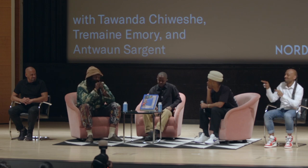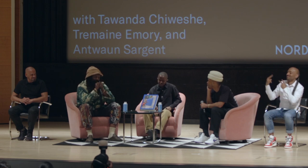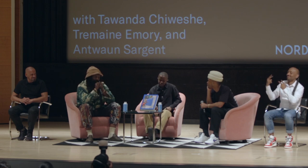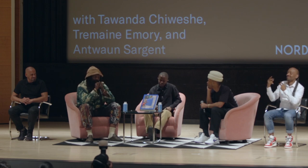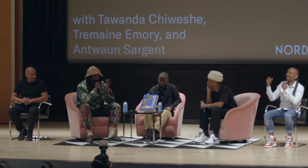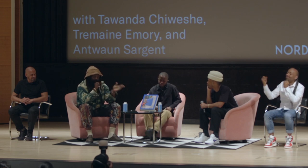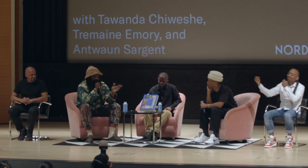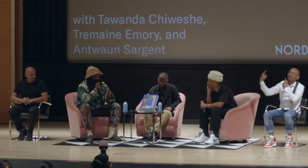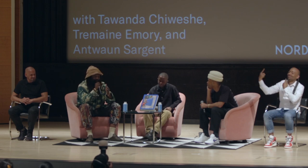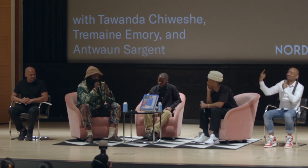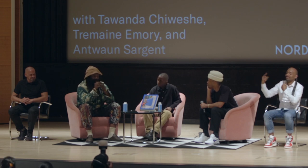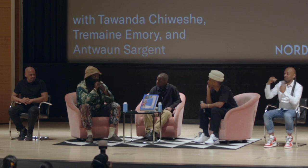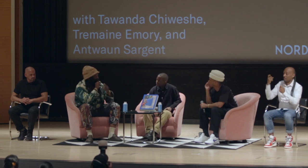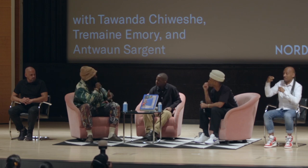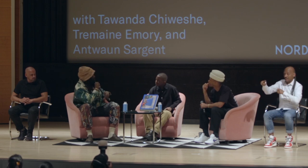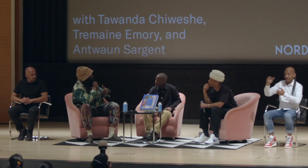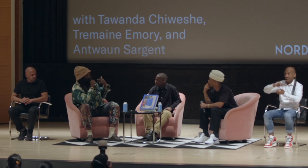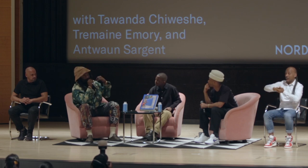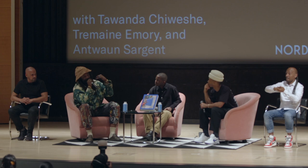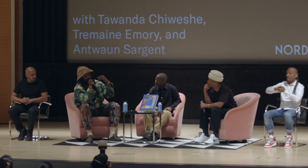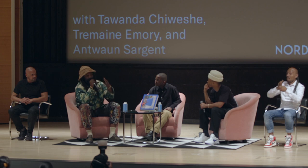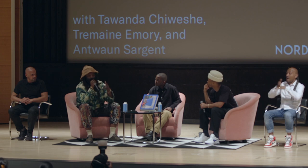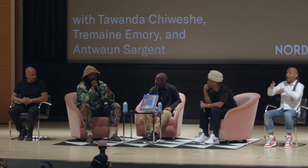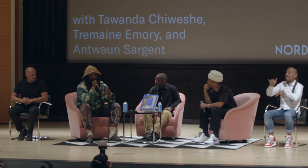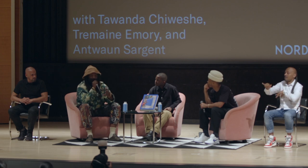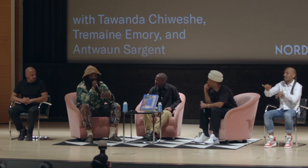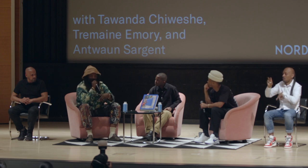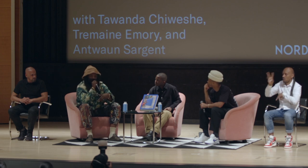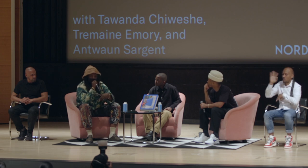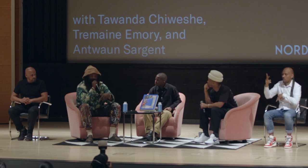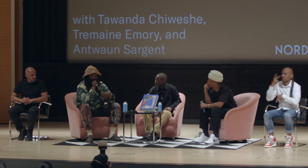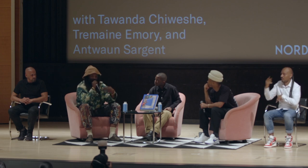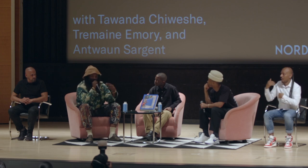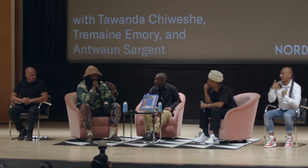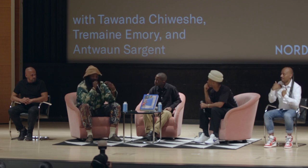first collaboration. And then from then on, as you can see, there's artwork where